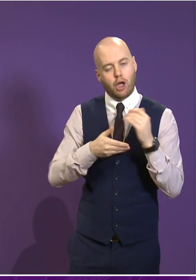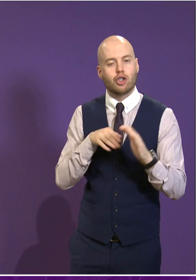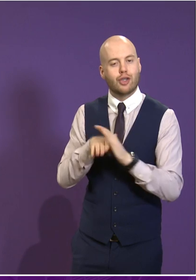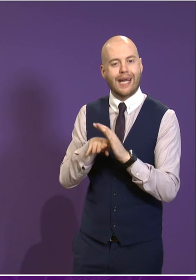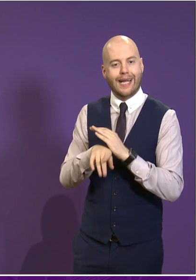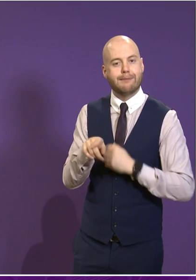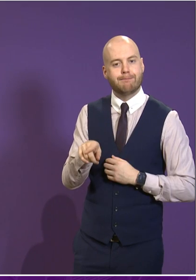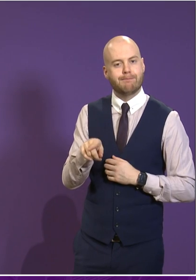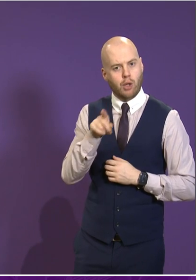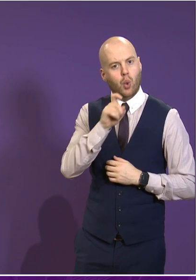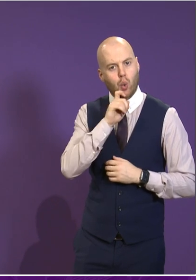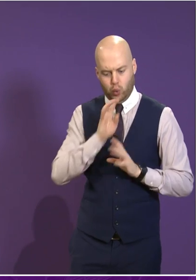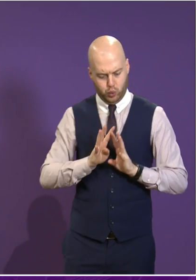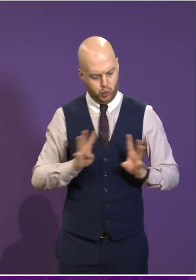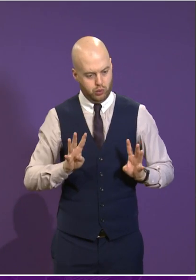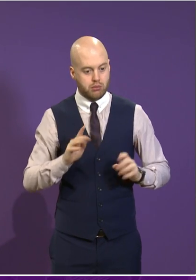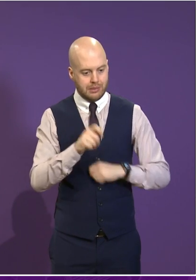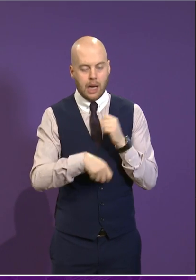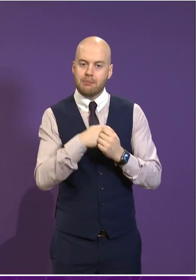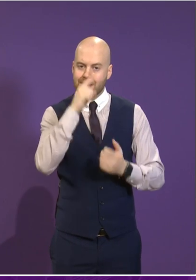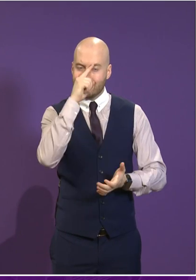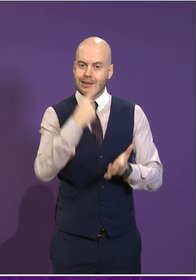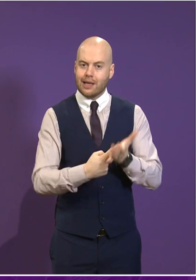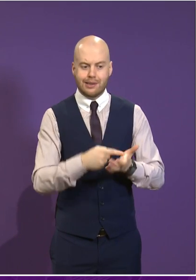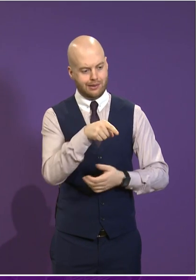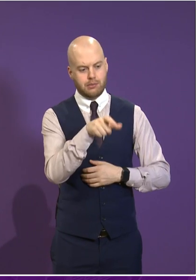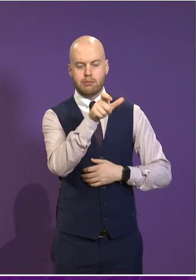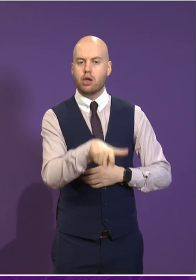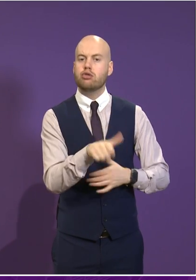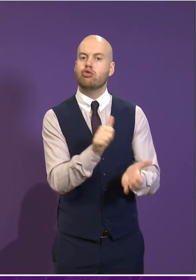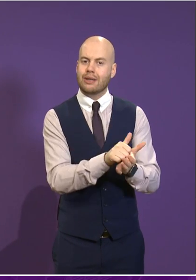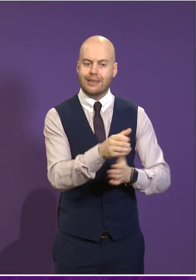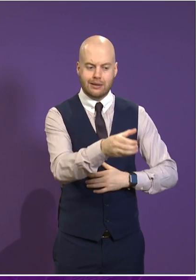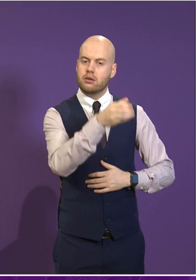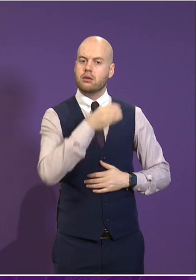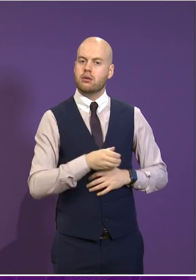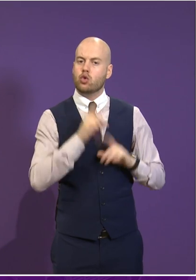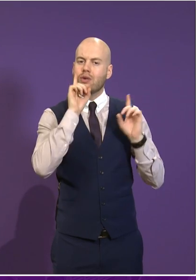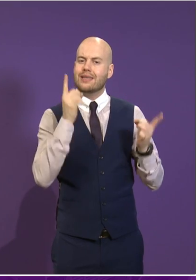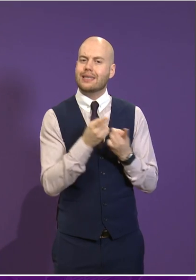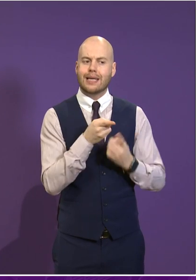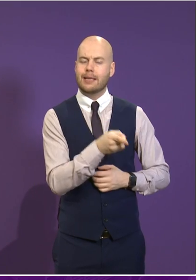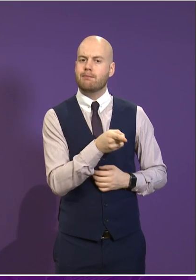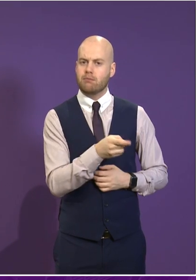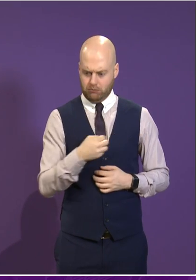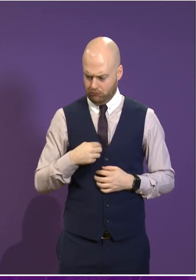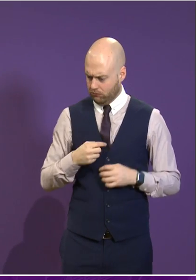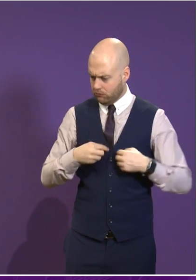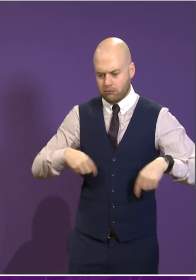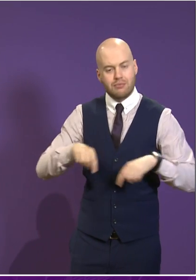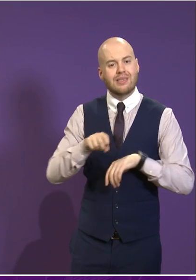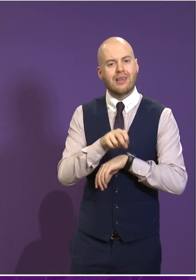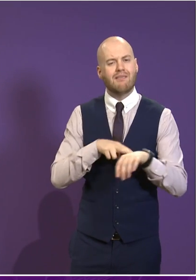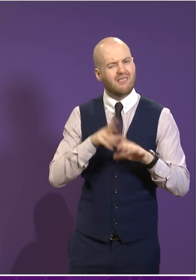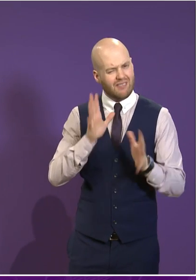people making the admissions decisions and how they use the information that's in the UCAS form to its full extent,